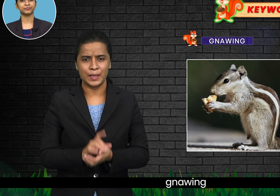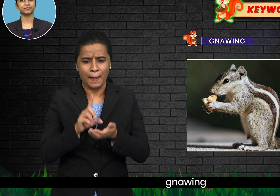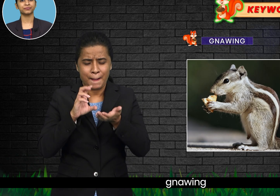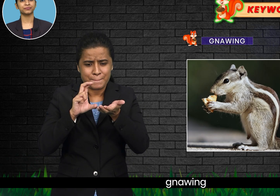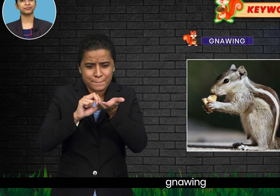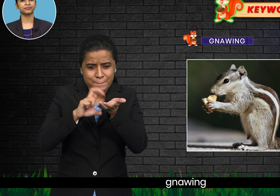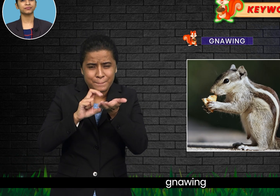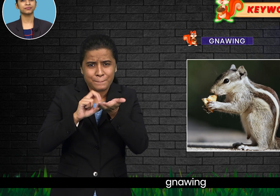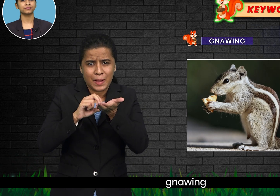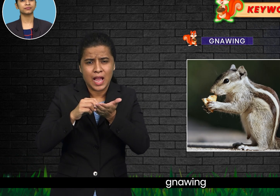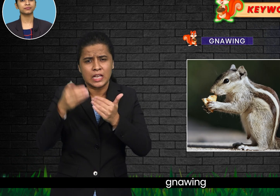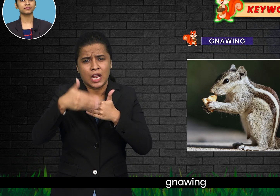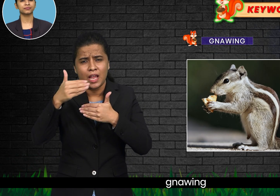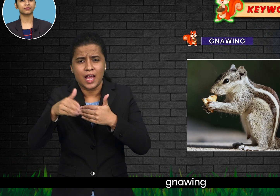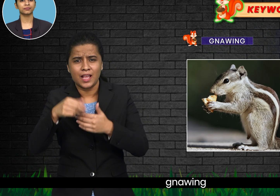gnawing,